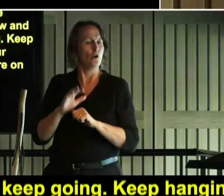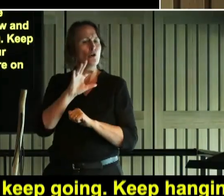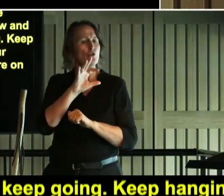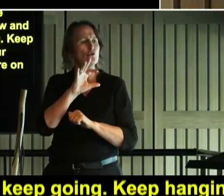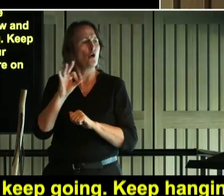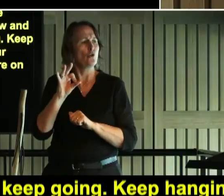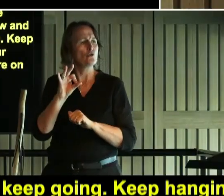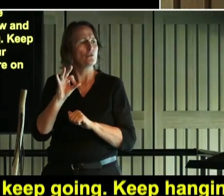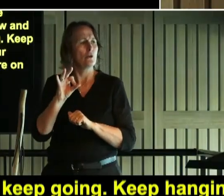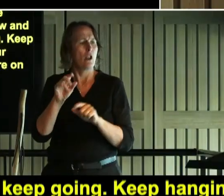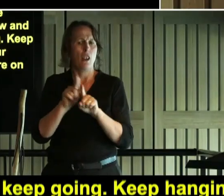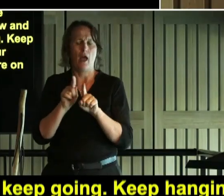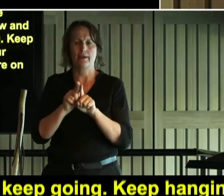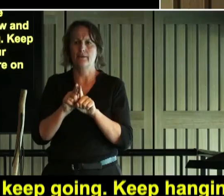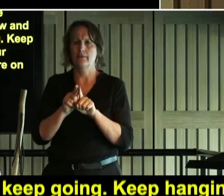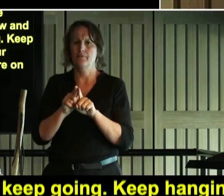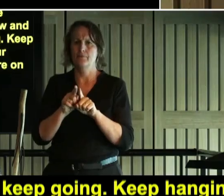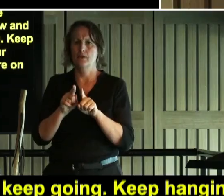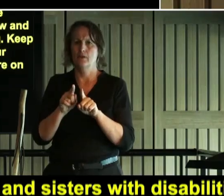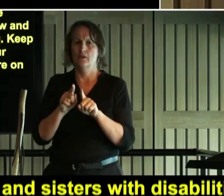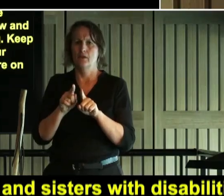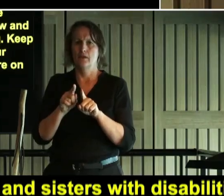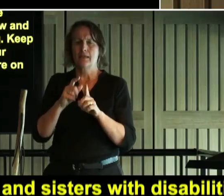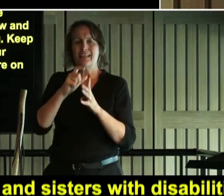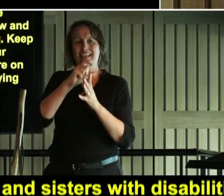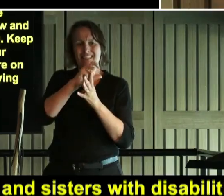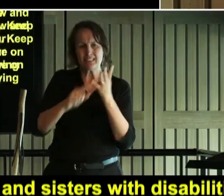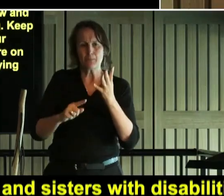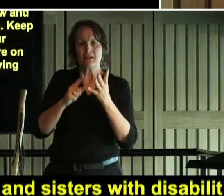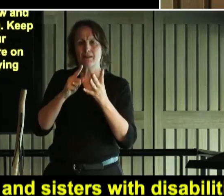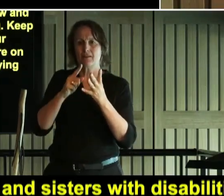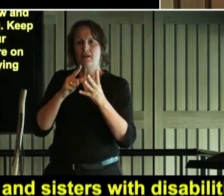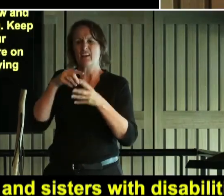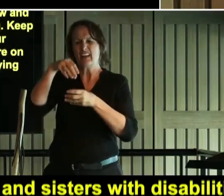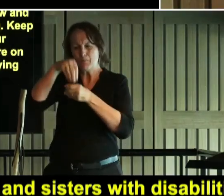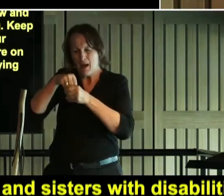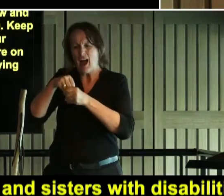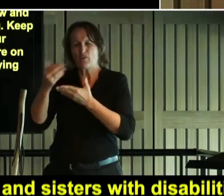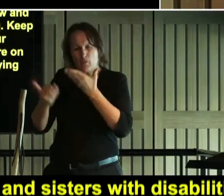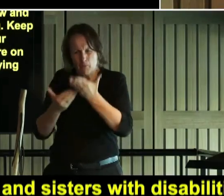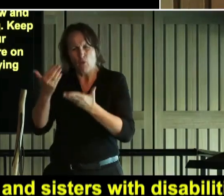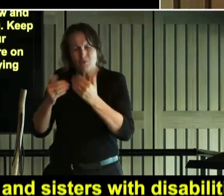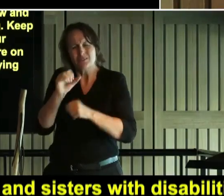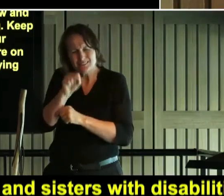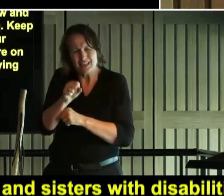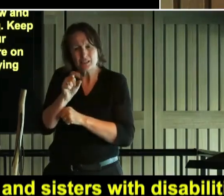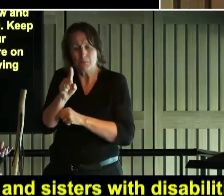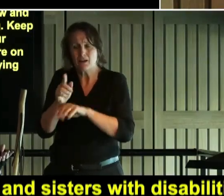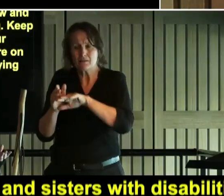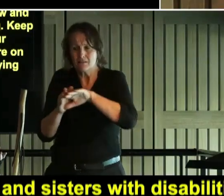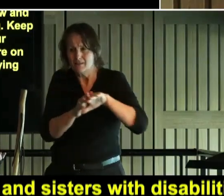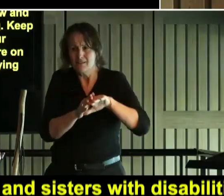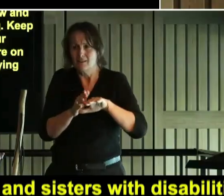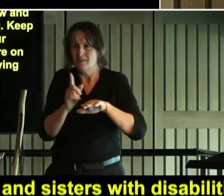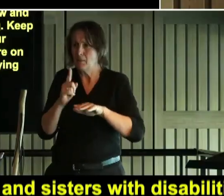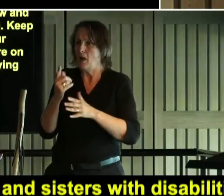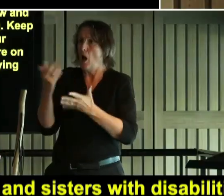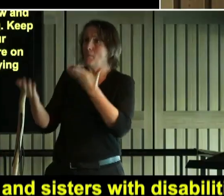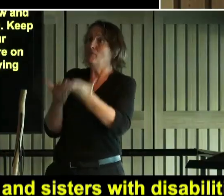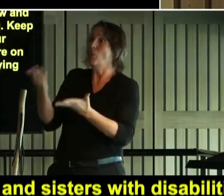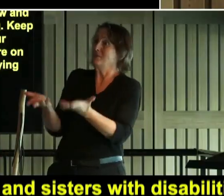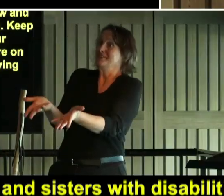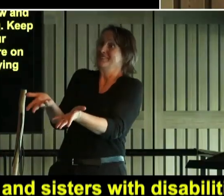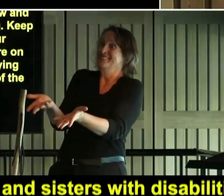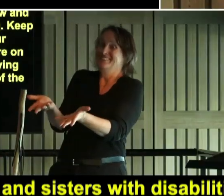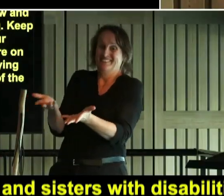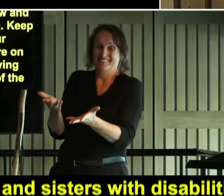not just even playing a part of someone. The disability isn't part of their performance. It can just be part of a side thing. Like I saw a movie